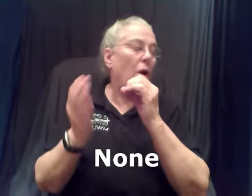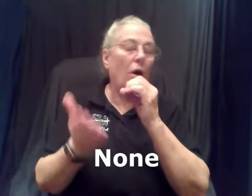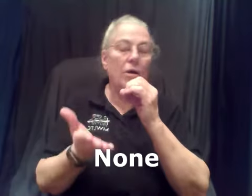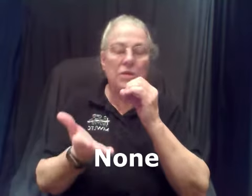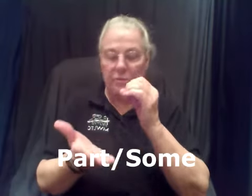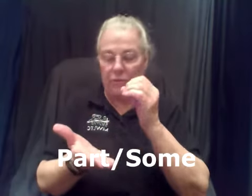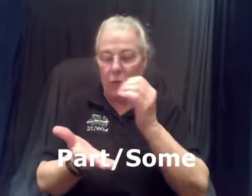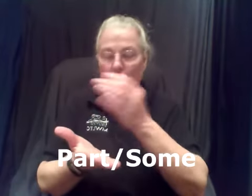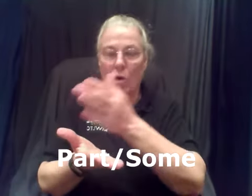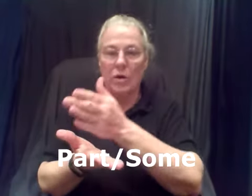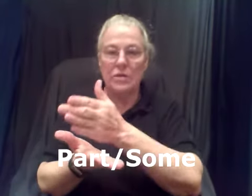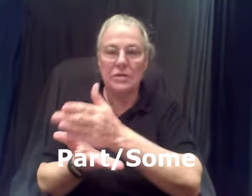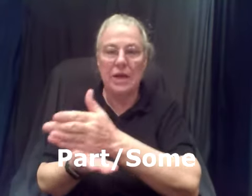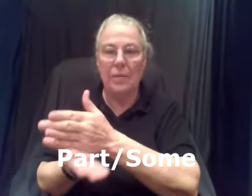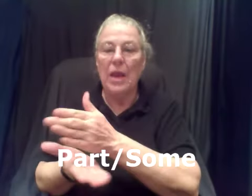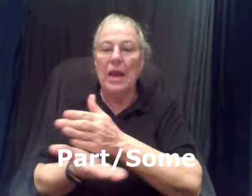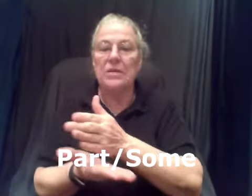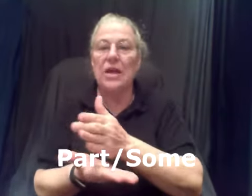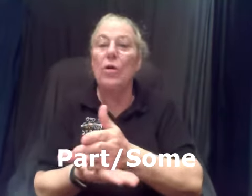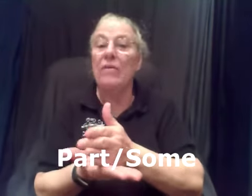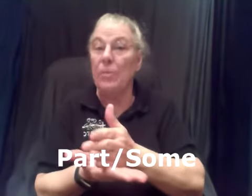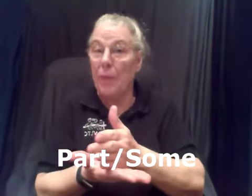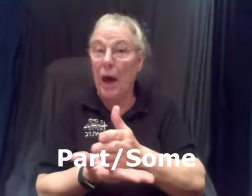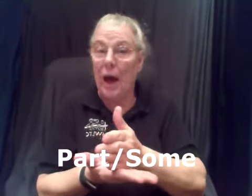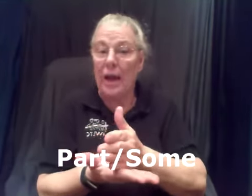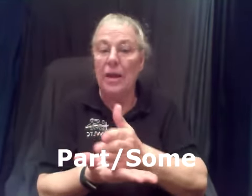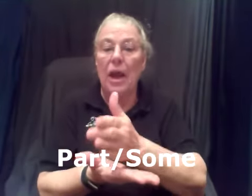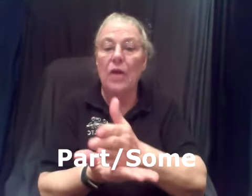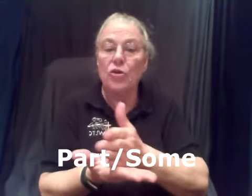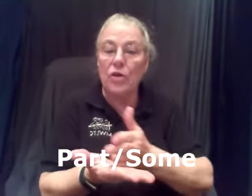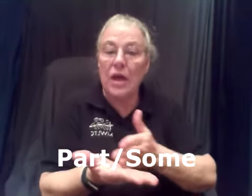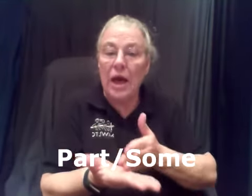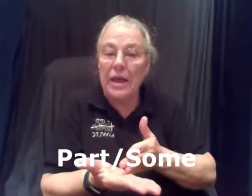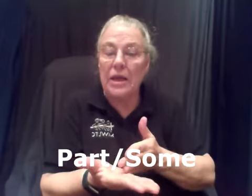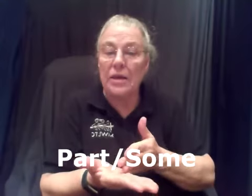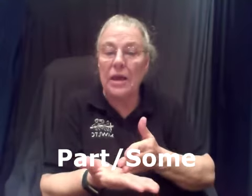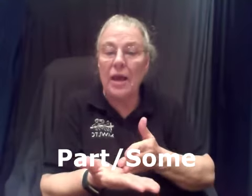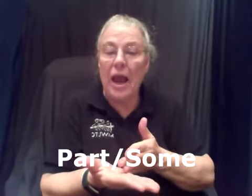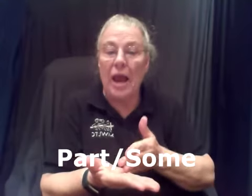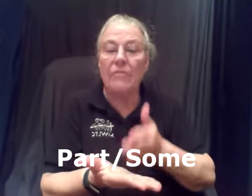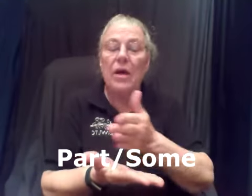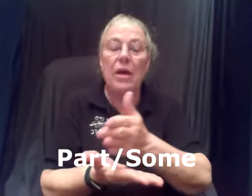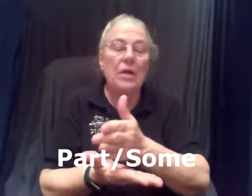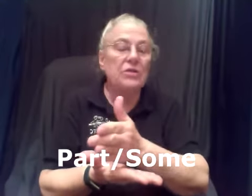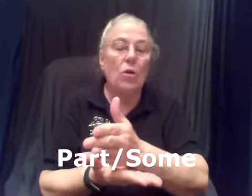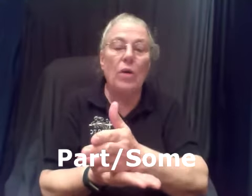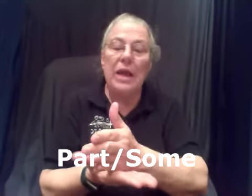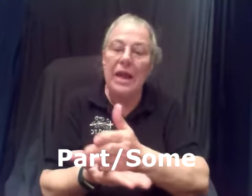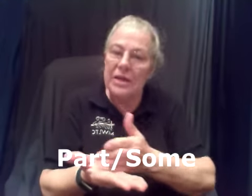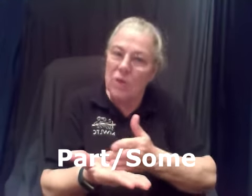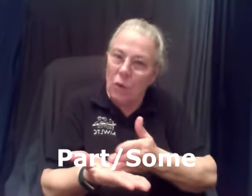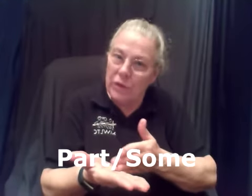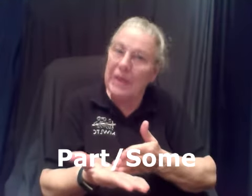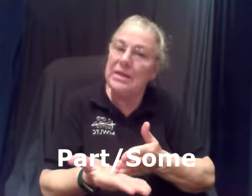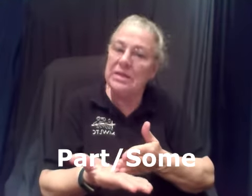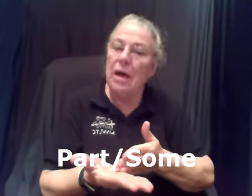Apart or some. It's like you have a pie and you're cutting it in half. So it is only some of